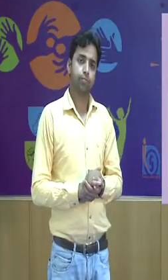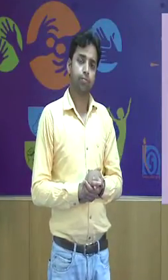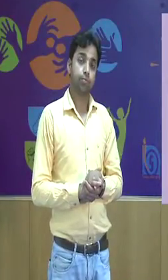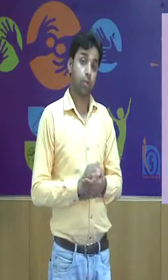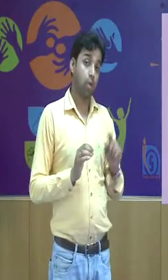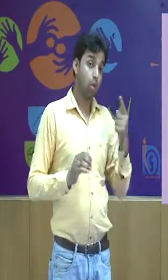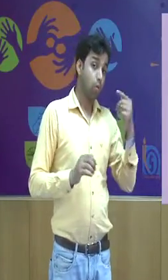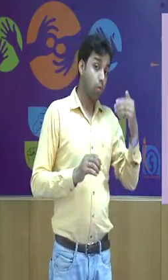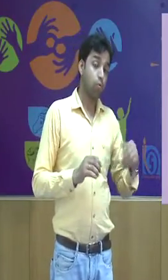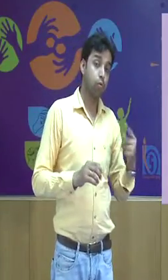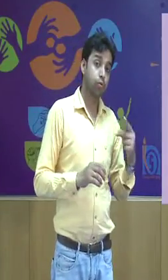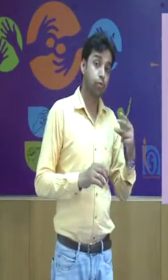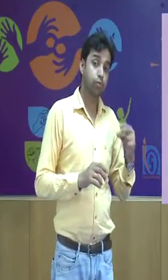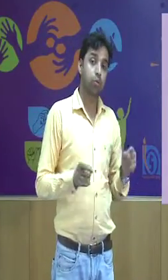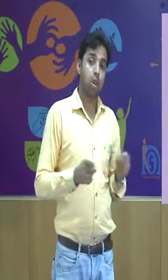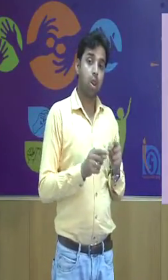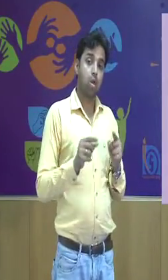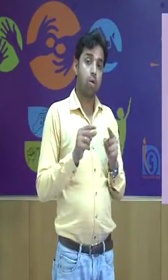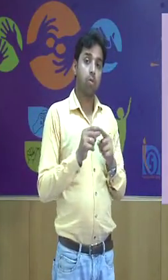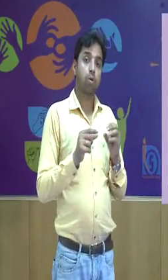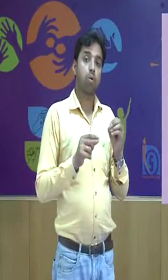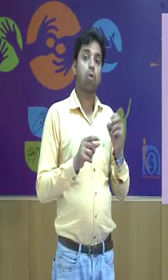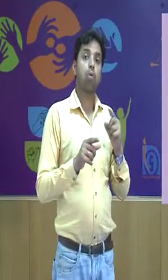The first one is polygamy.